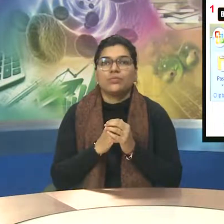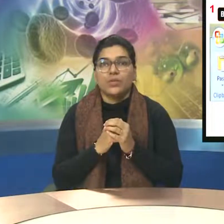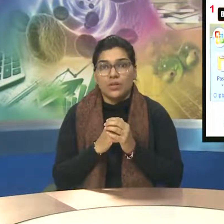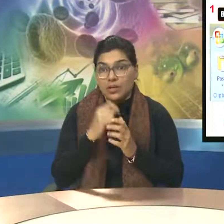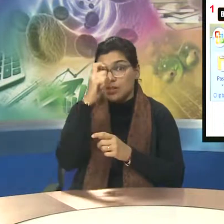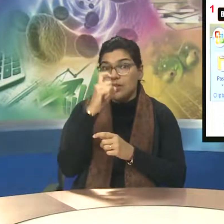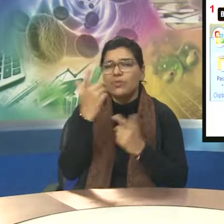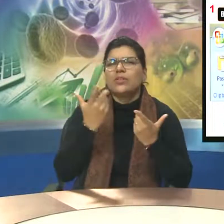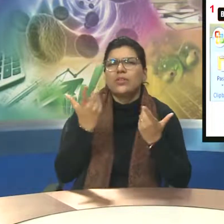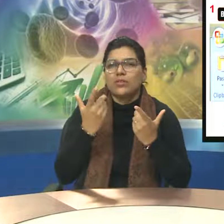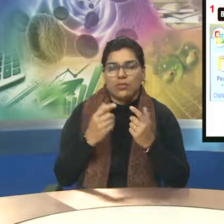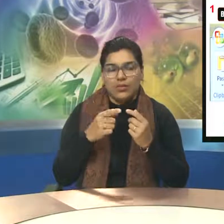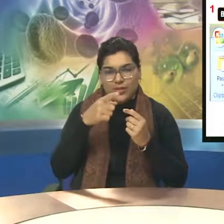Seventh,